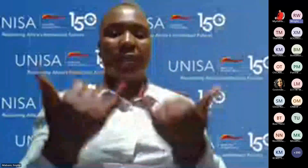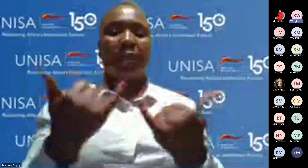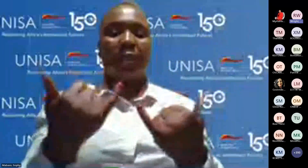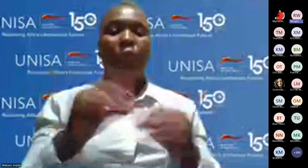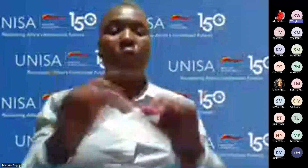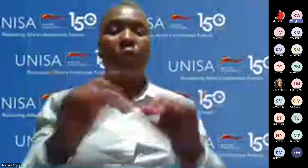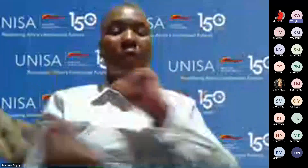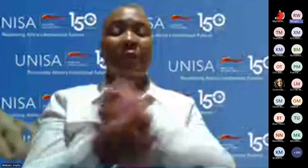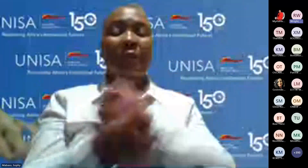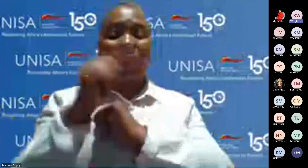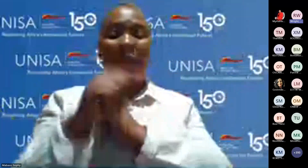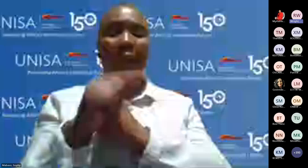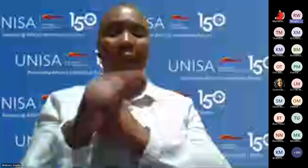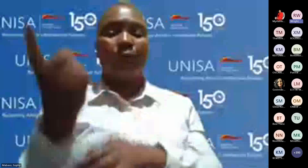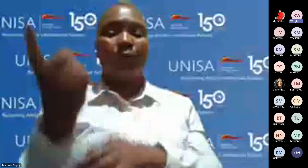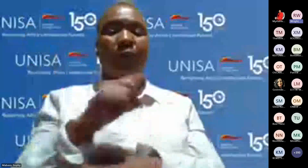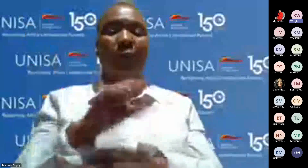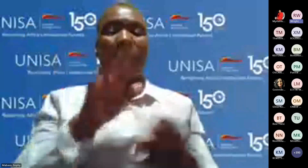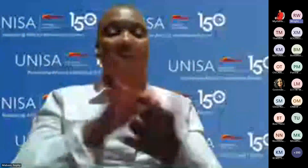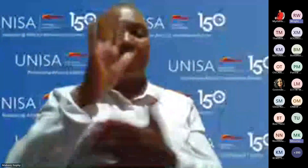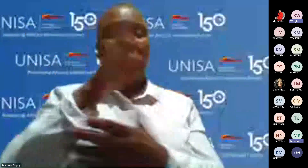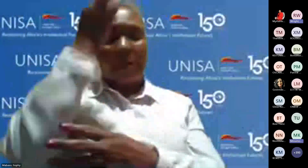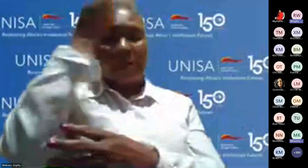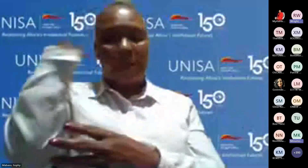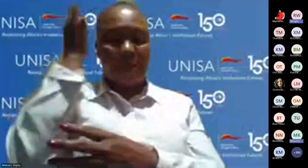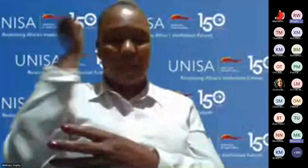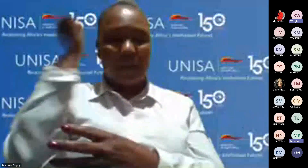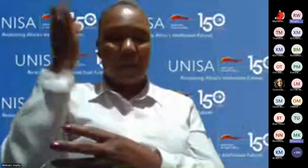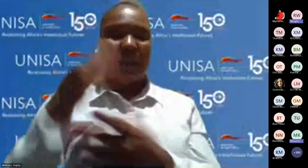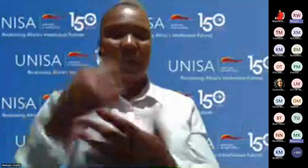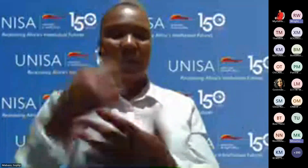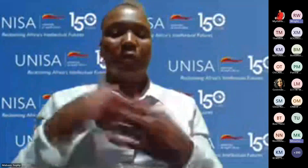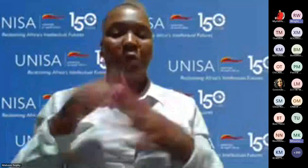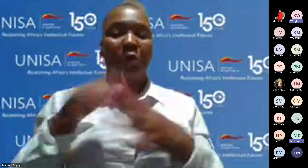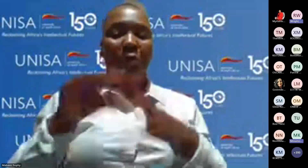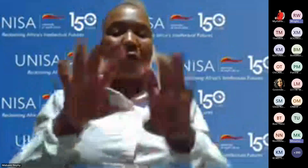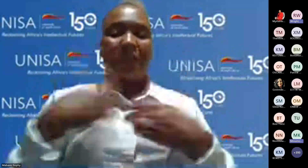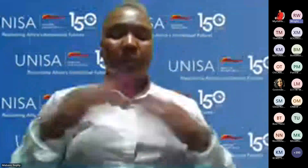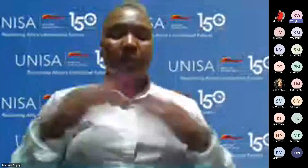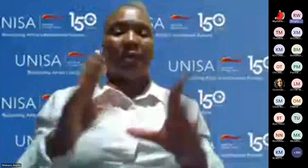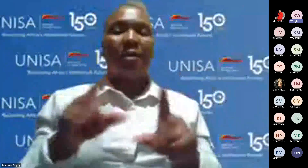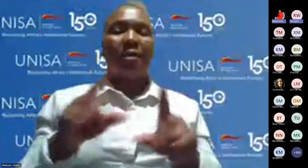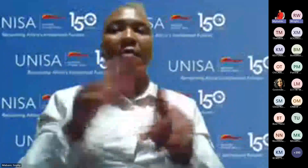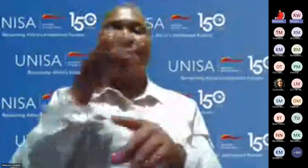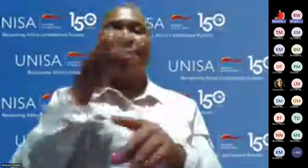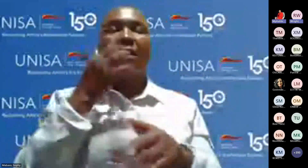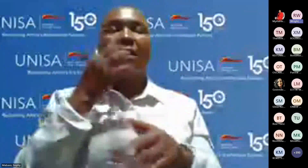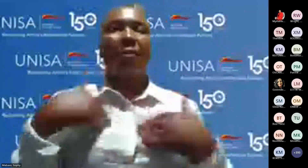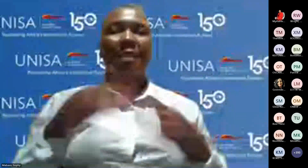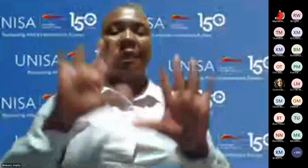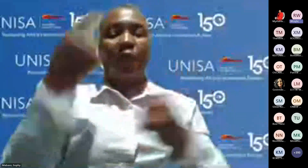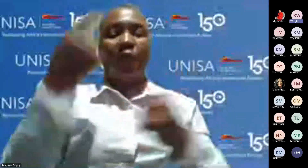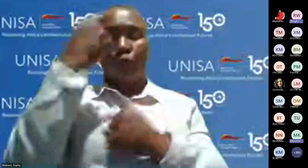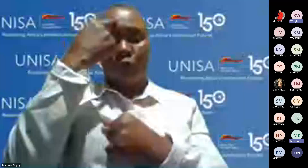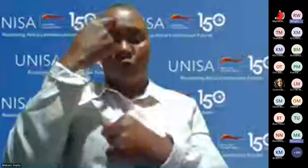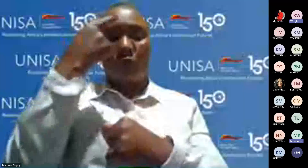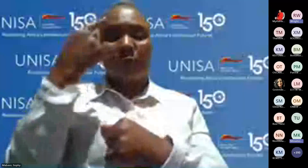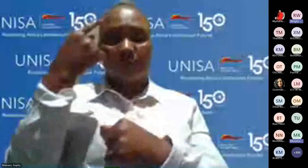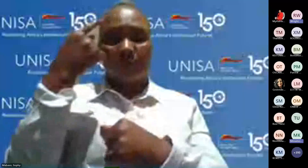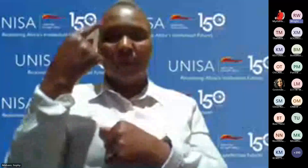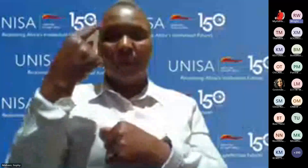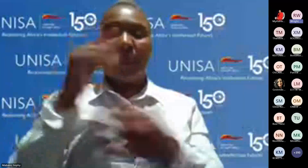day? So 15 minutes before the exam starts. So let's say your exam starts at 10 o'clock. So